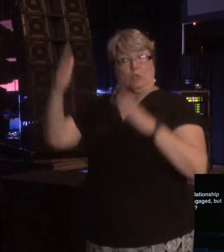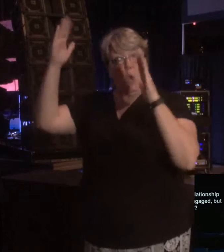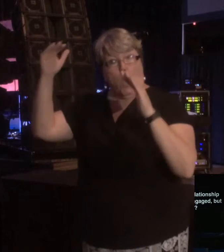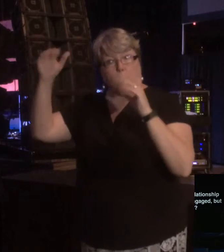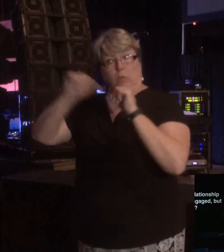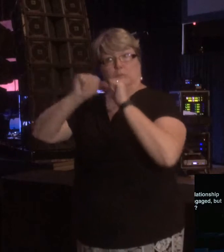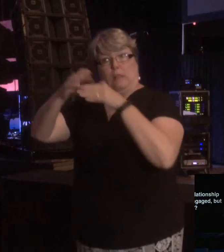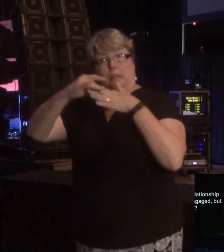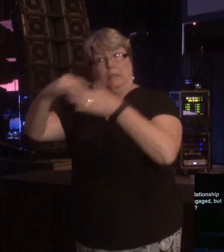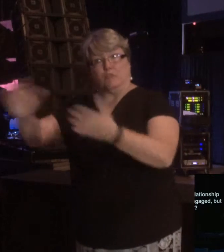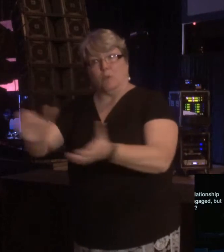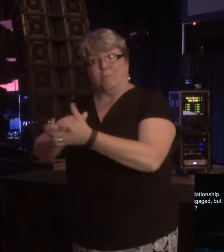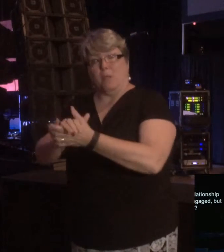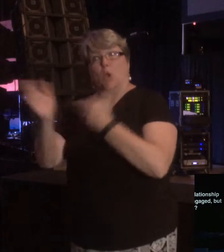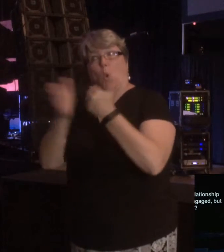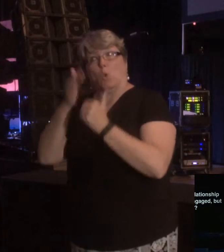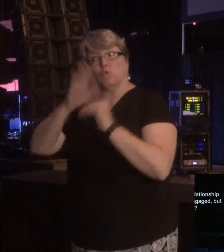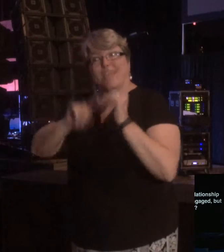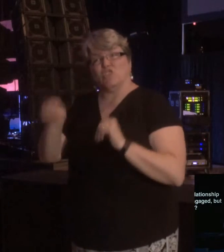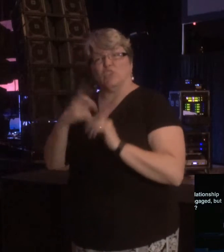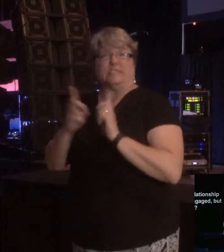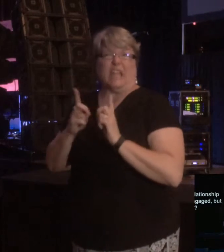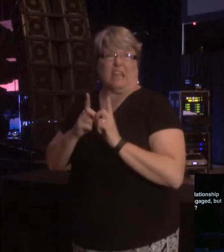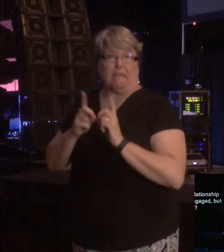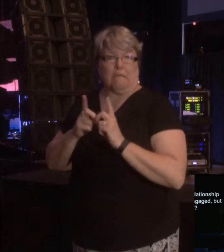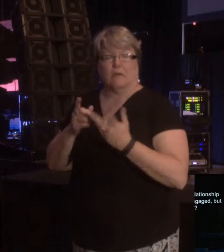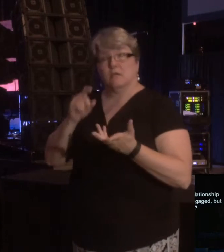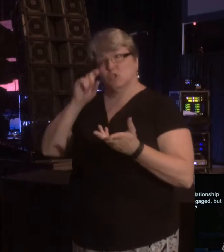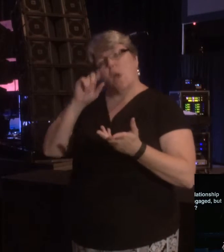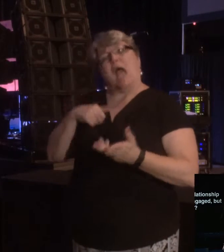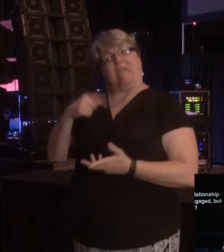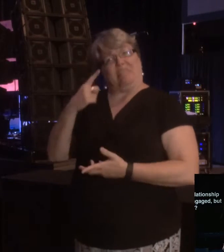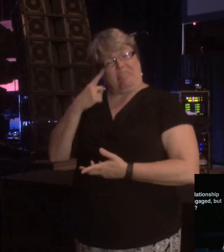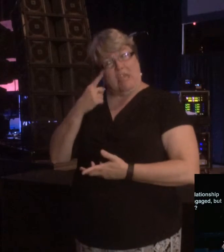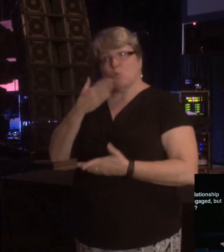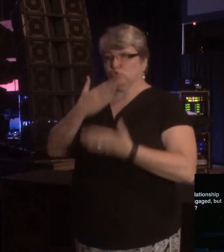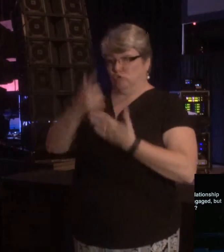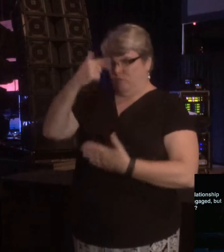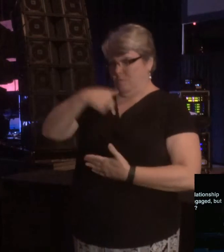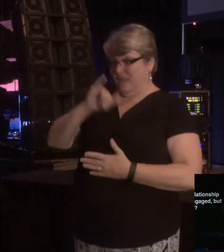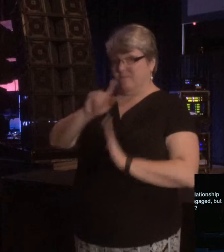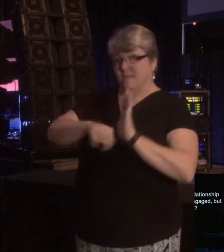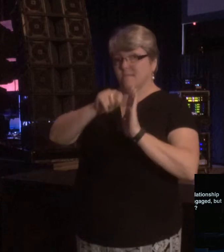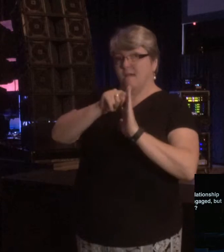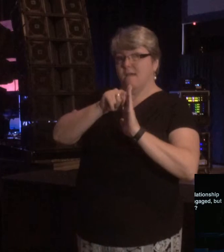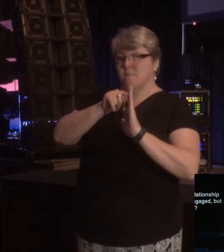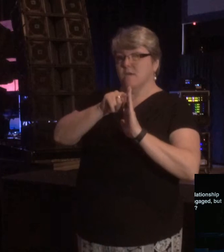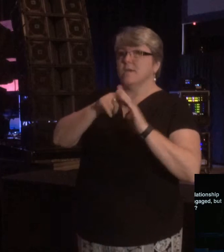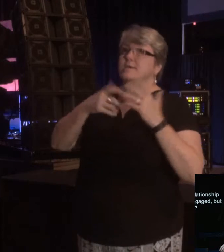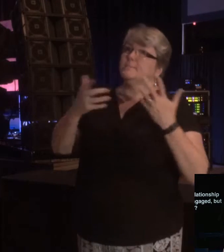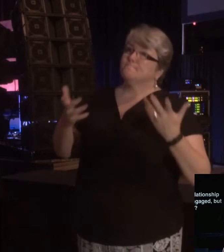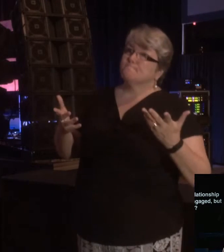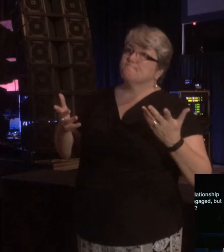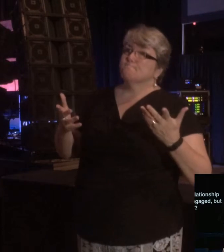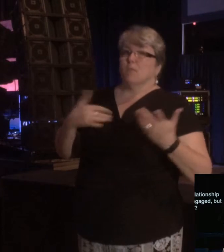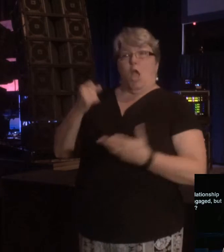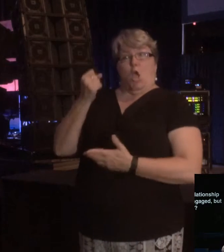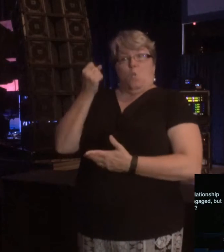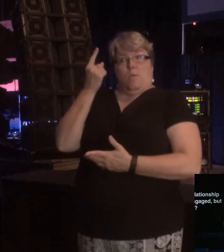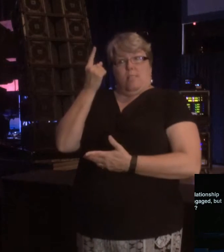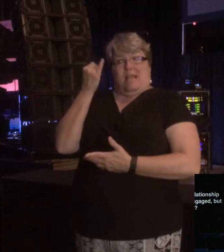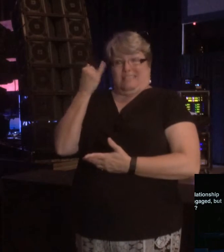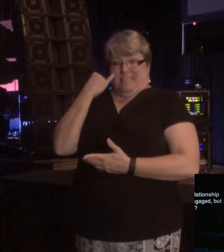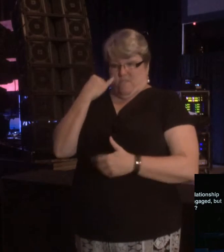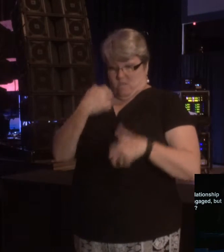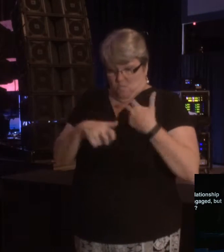Something that I was going to say on Yeah. that. Not to cut you off. No. Please take it. Jordan and I, when we were dating, we were in